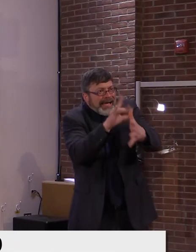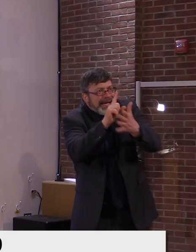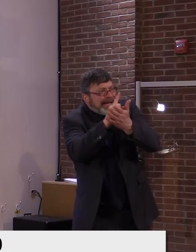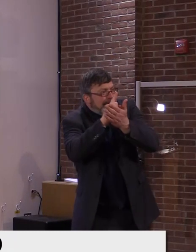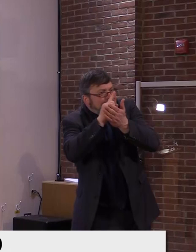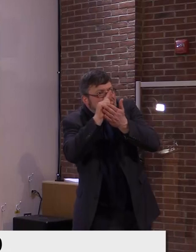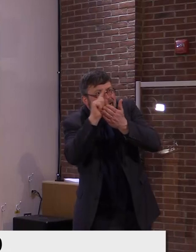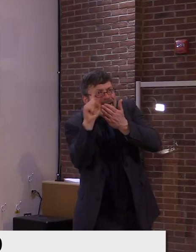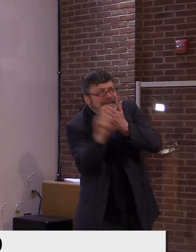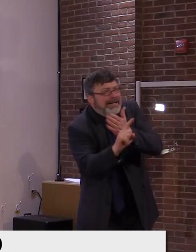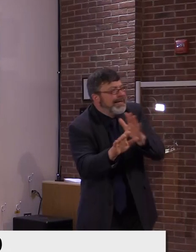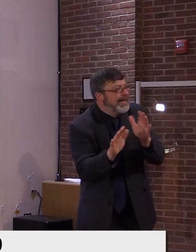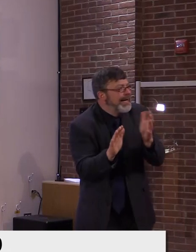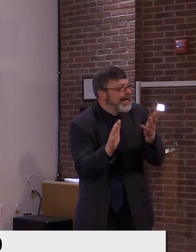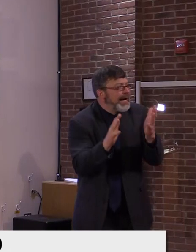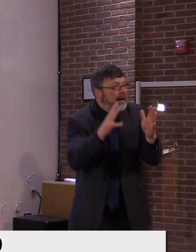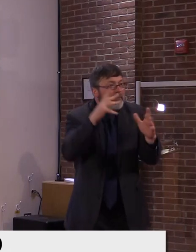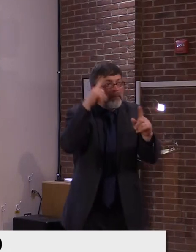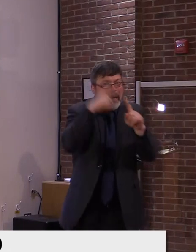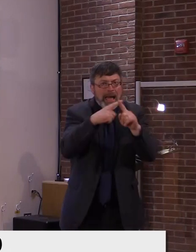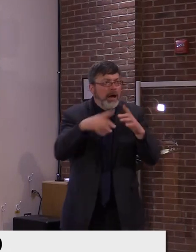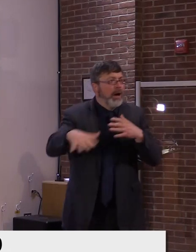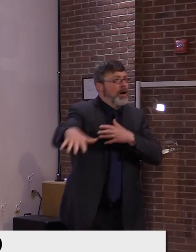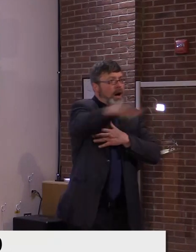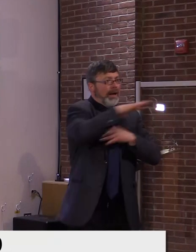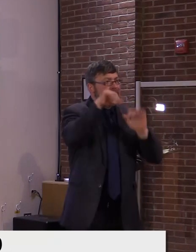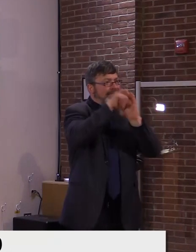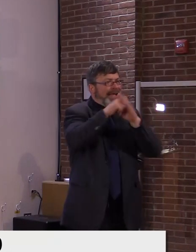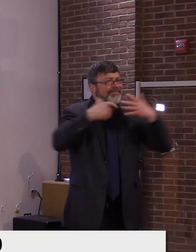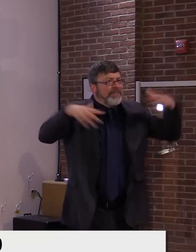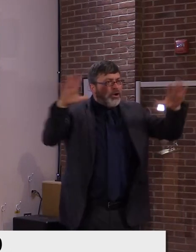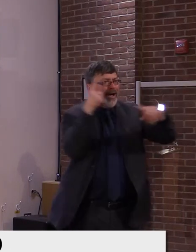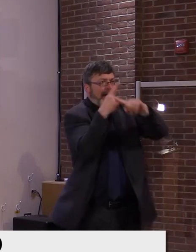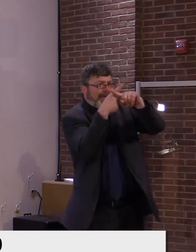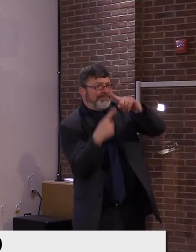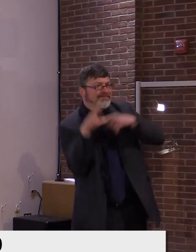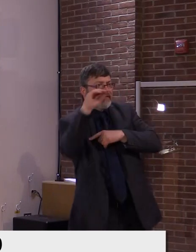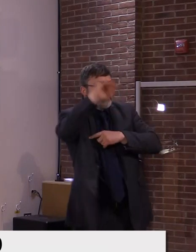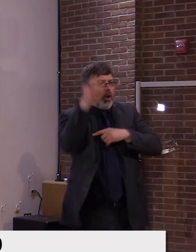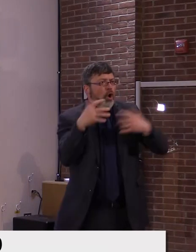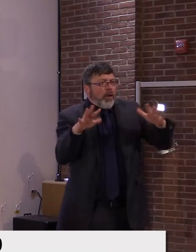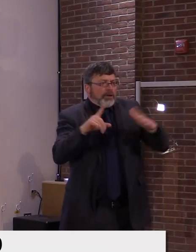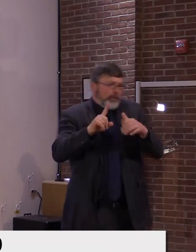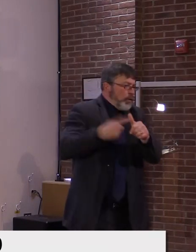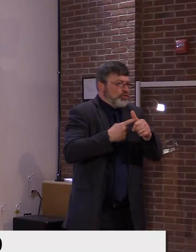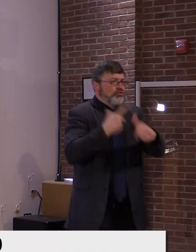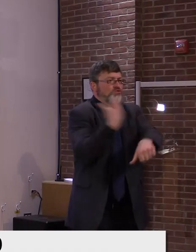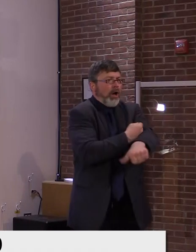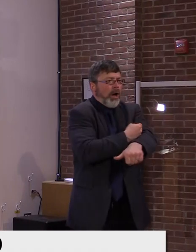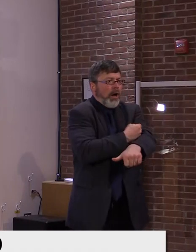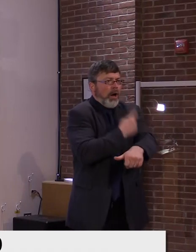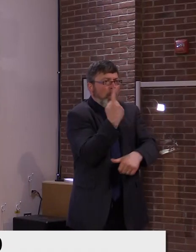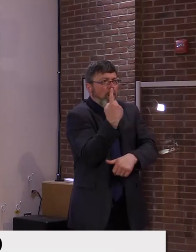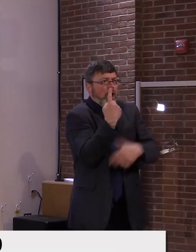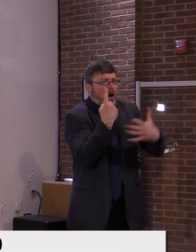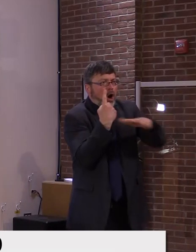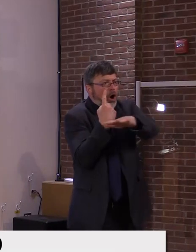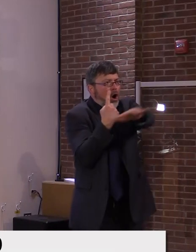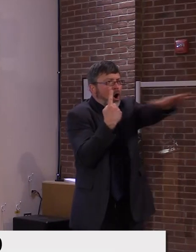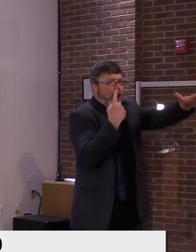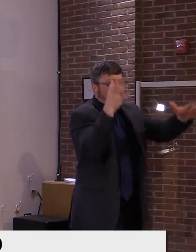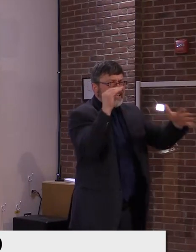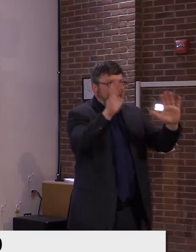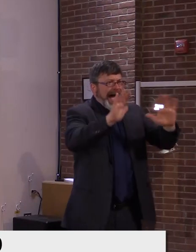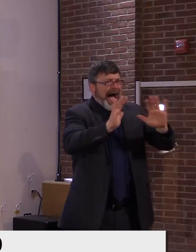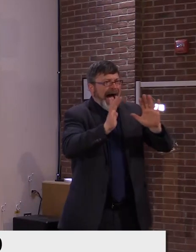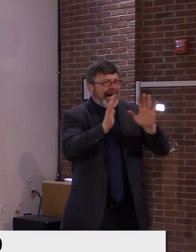10 reasons these vaccines are so good. Today, I have another version, a top 10 list I hope younger people especially will